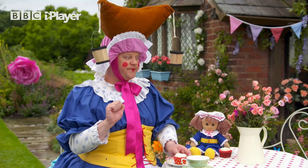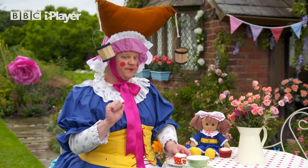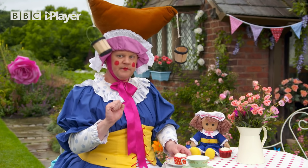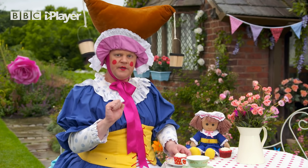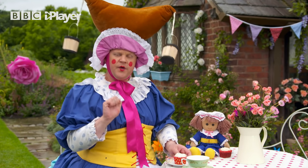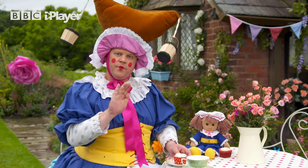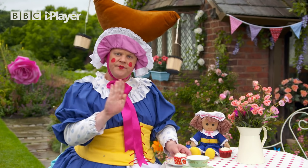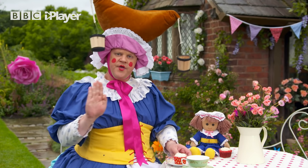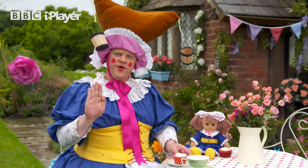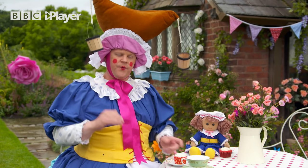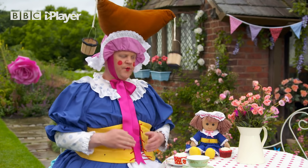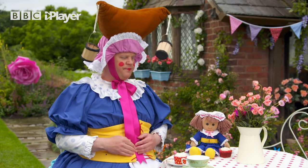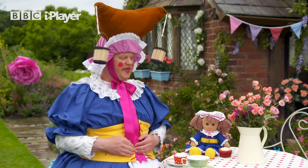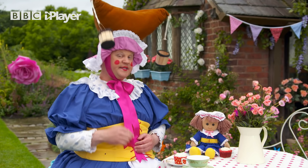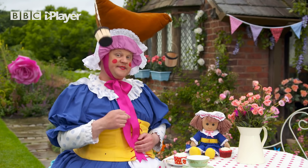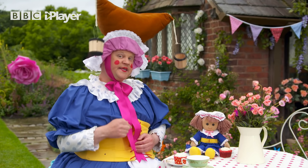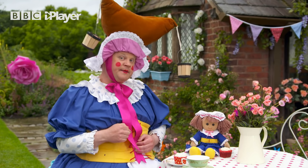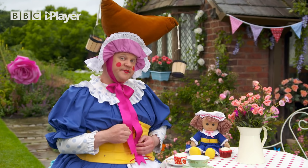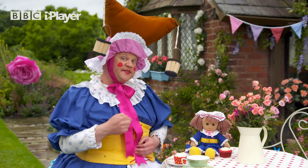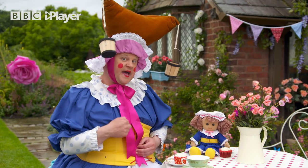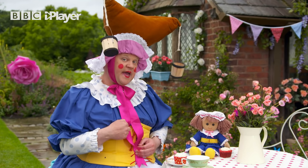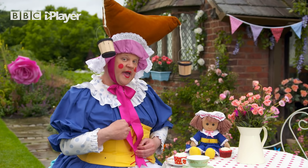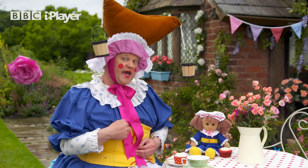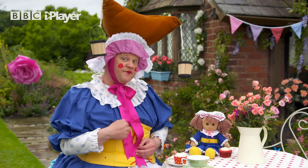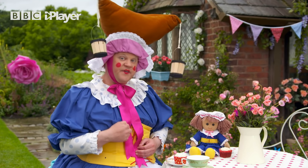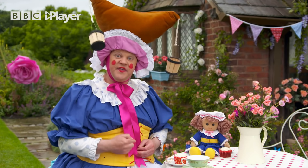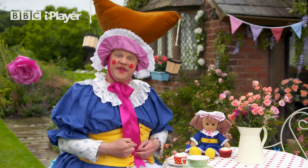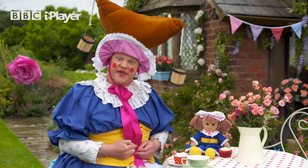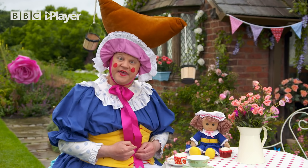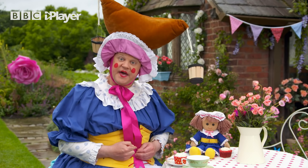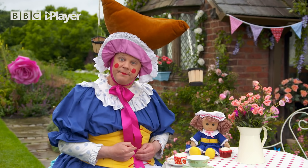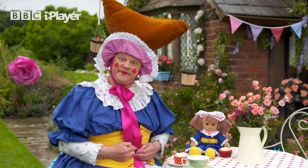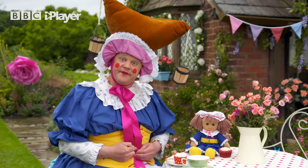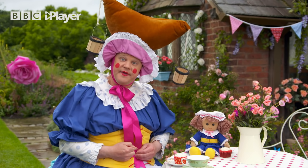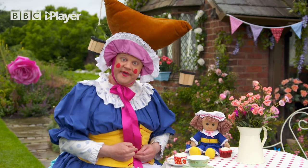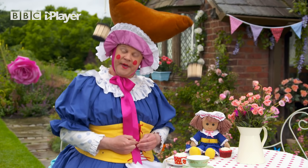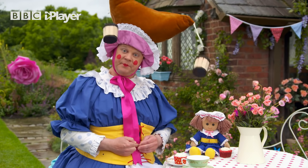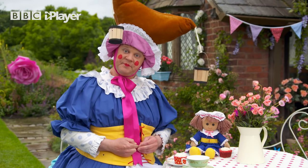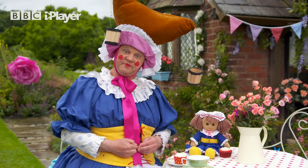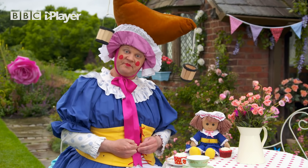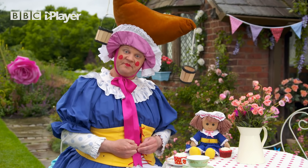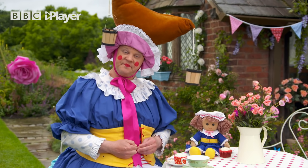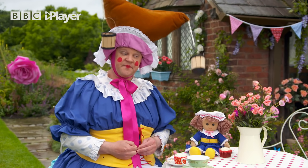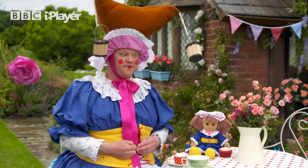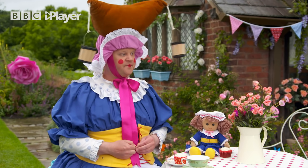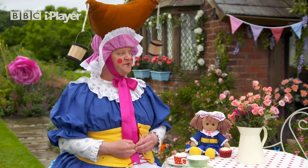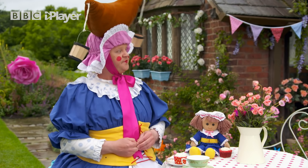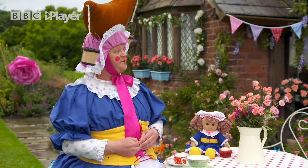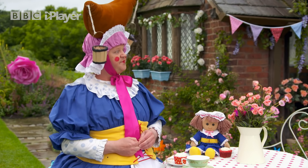Polly? Well, no. It seems that I have the hiccups. Yep. It sounds like you